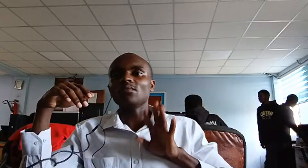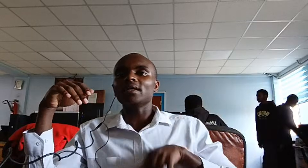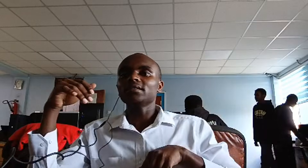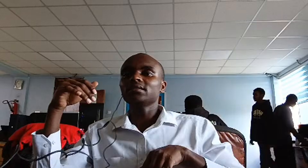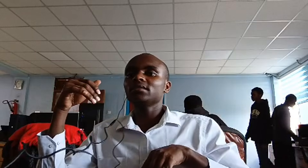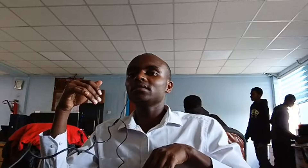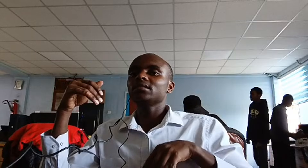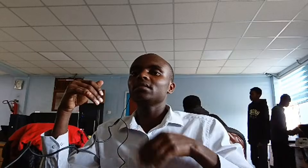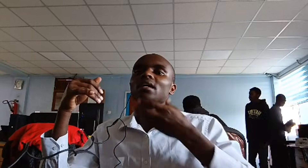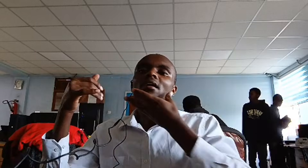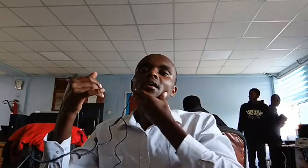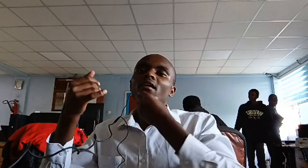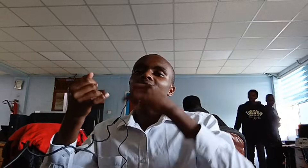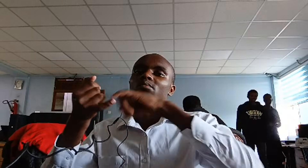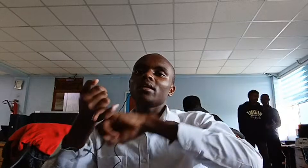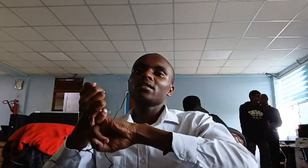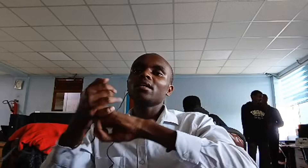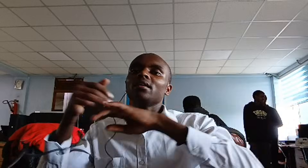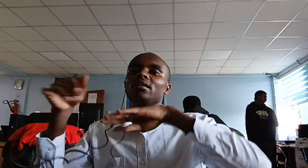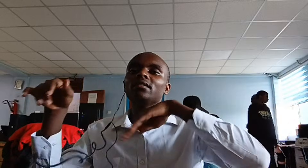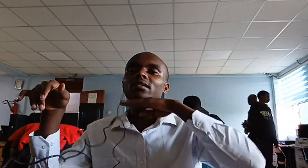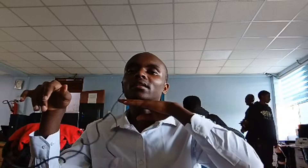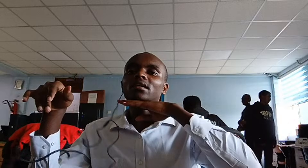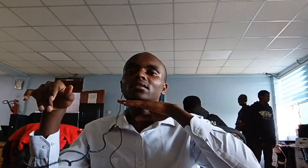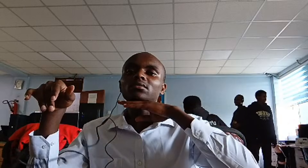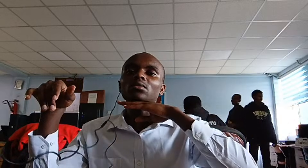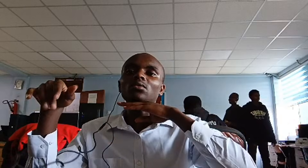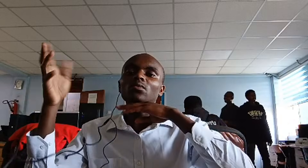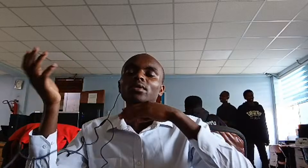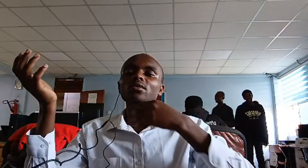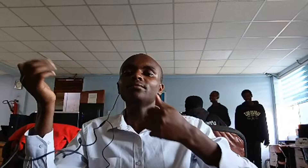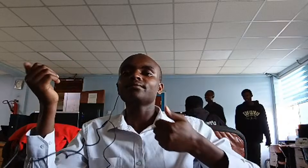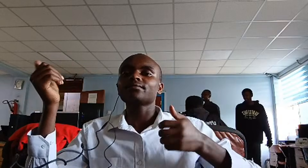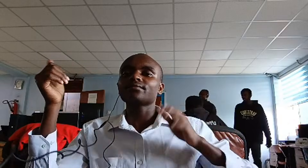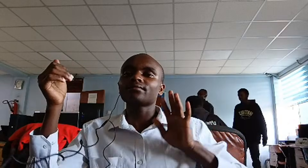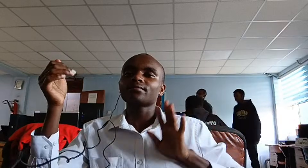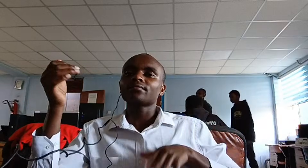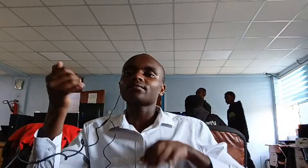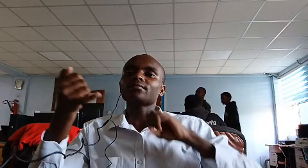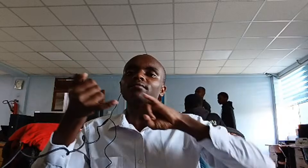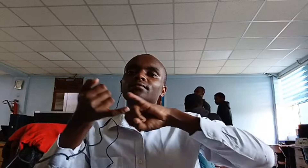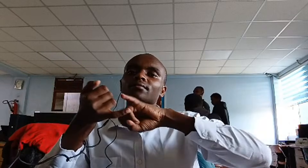woman, husband, dead. So widow,